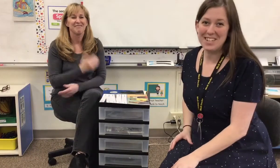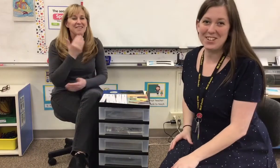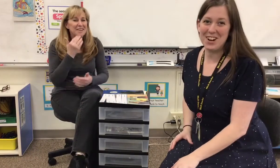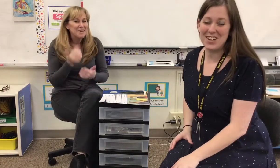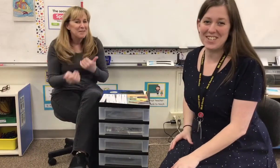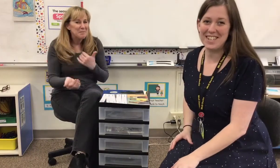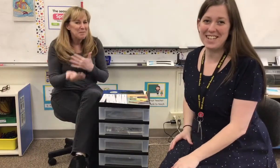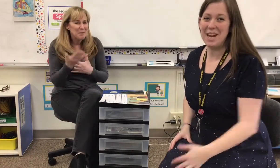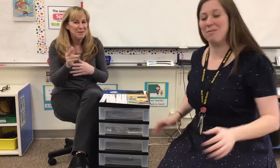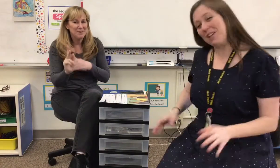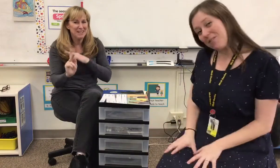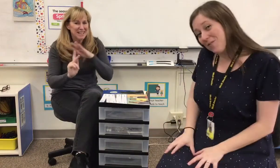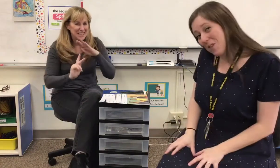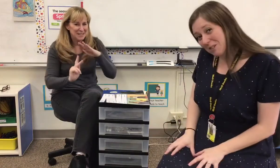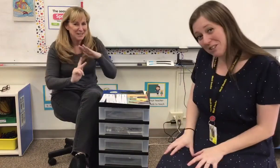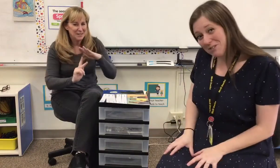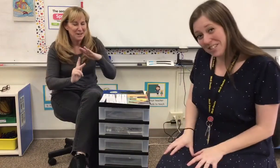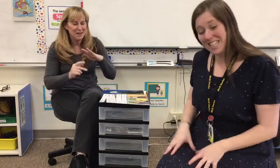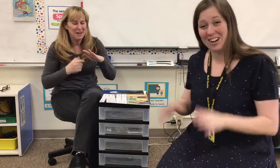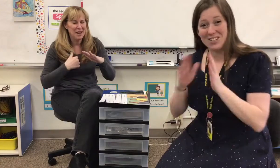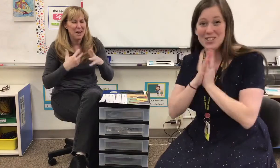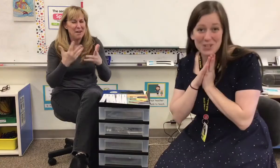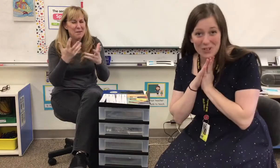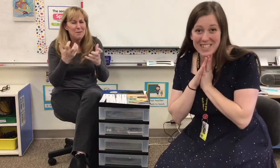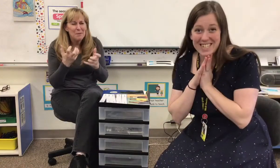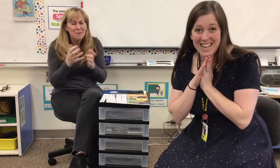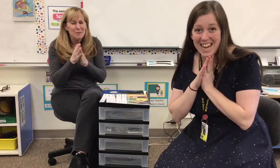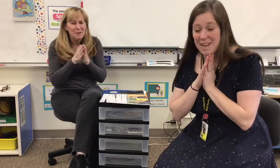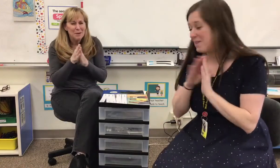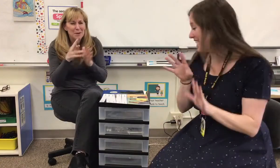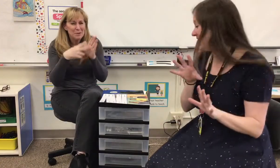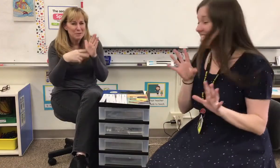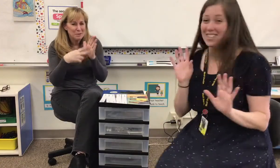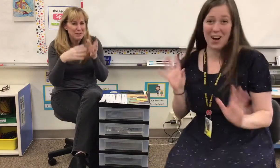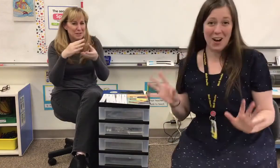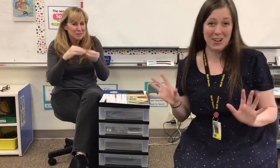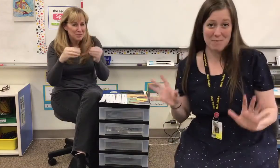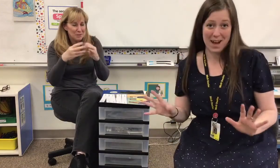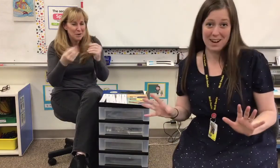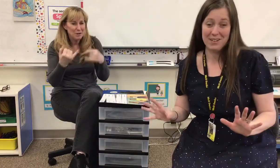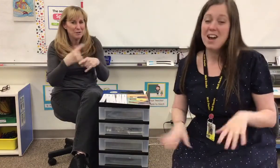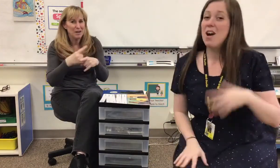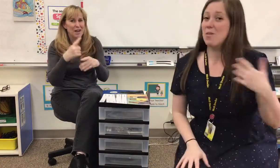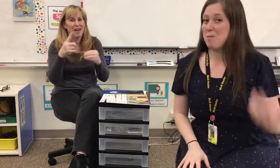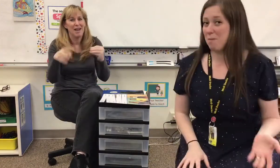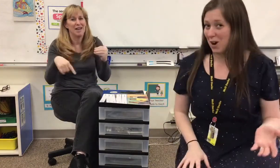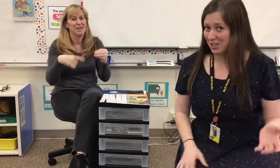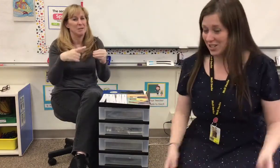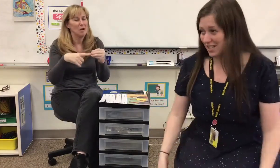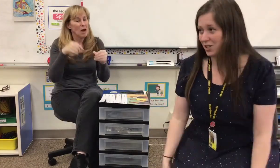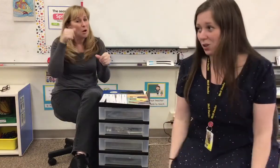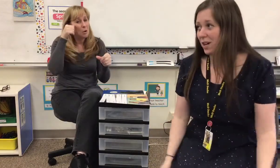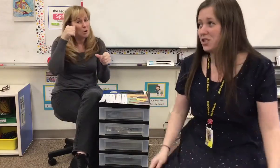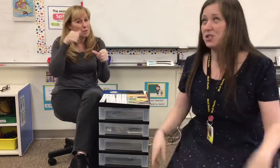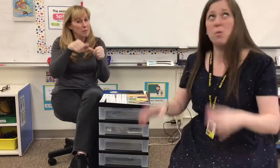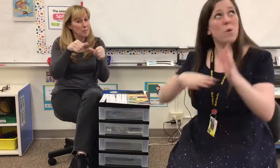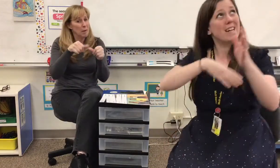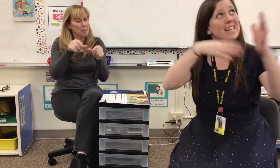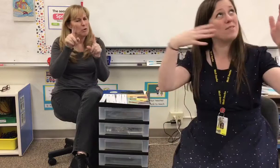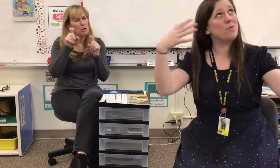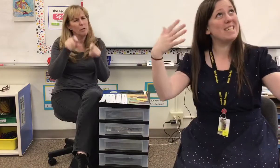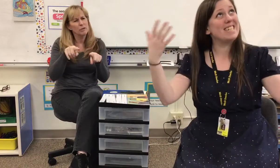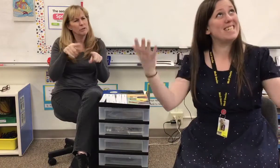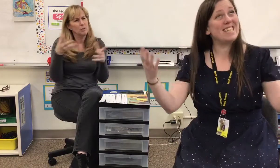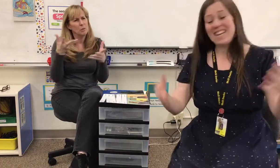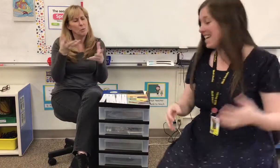Good morning, kindergarten. I'm looking forward to reading our story today because it is all about, remember our essential question,